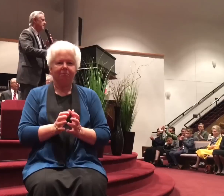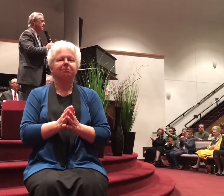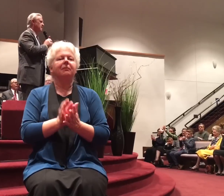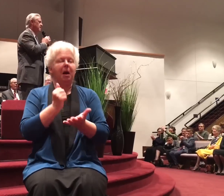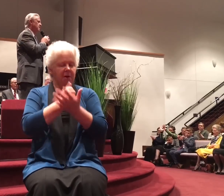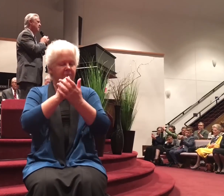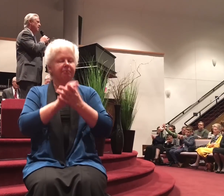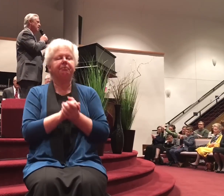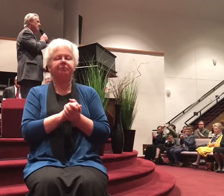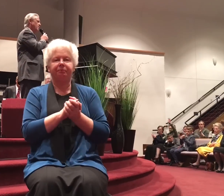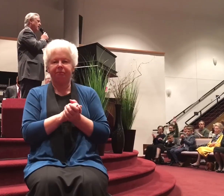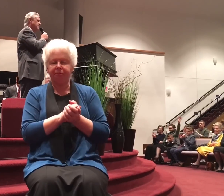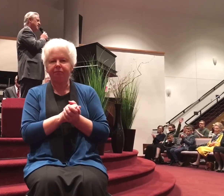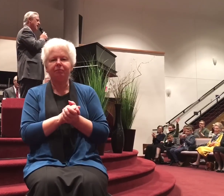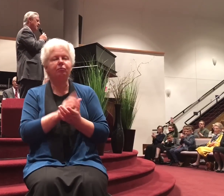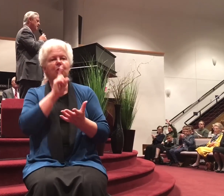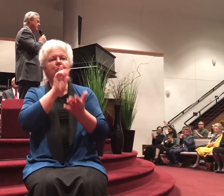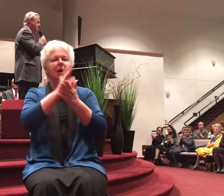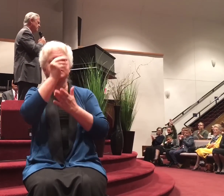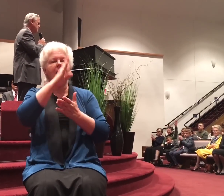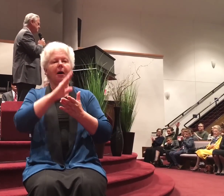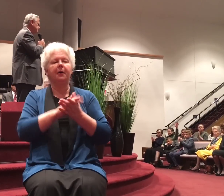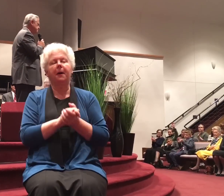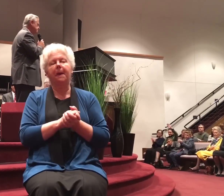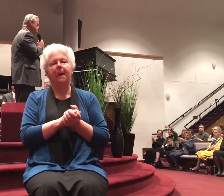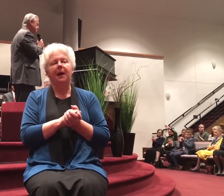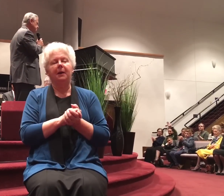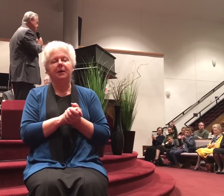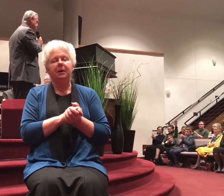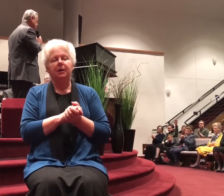Wow. Praise God.